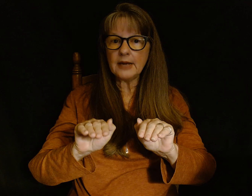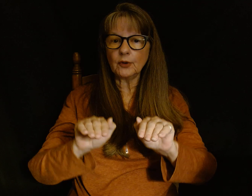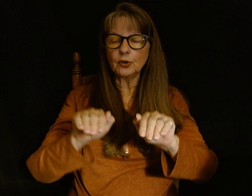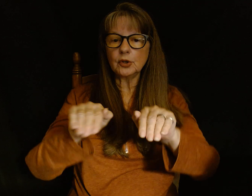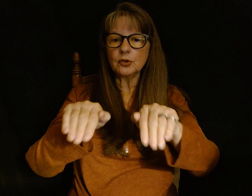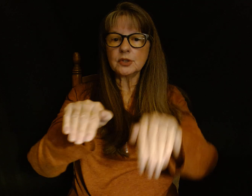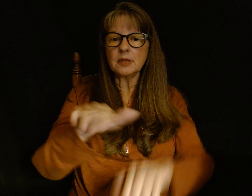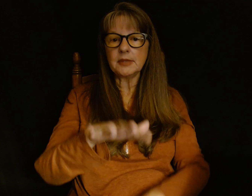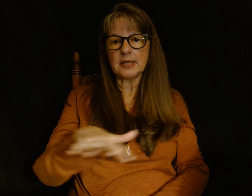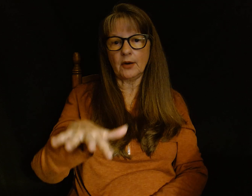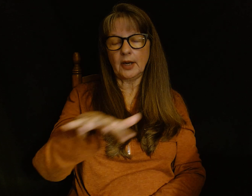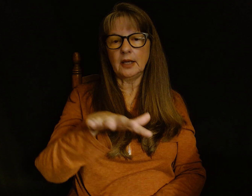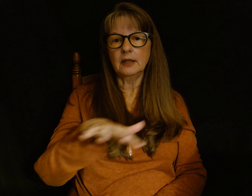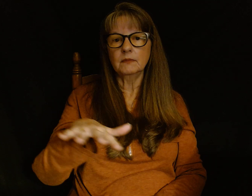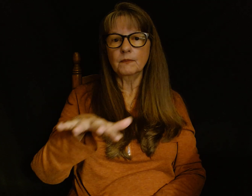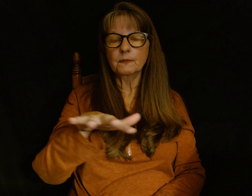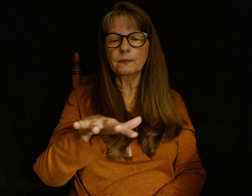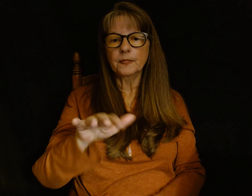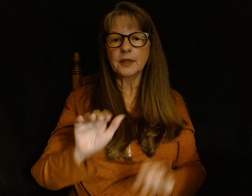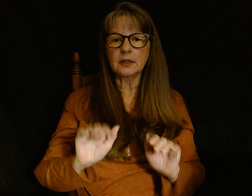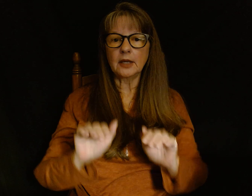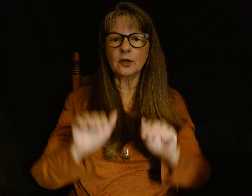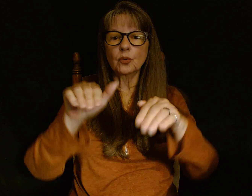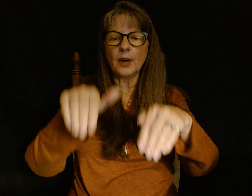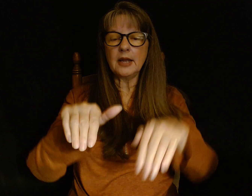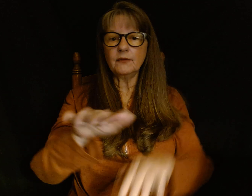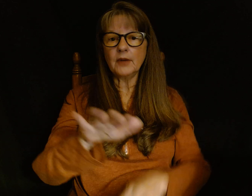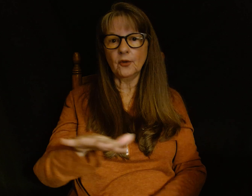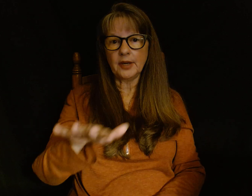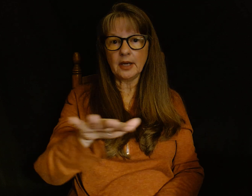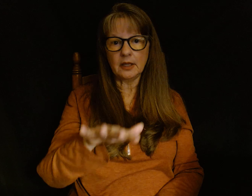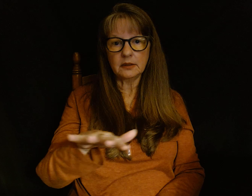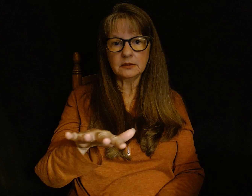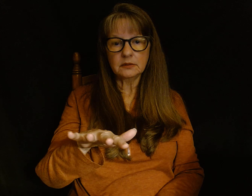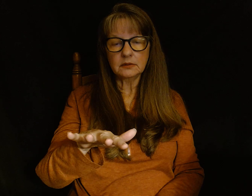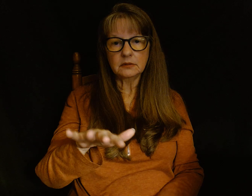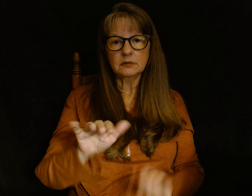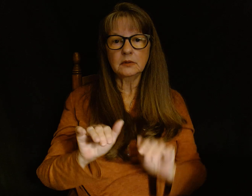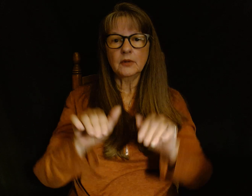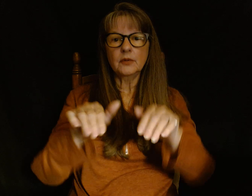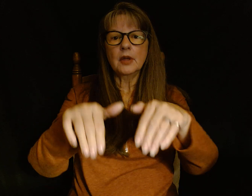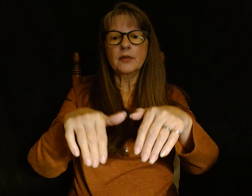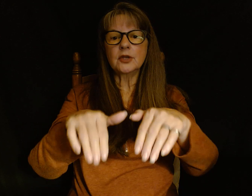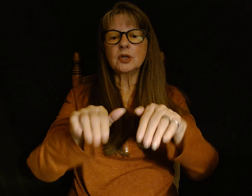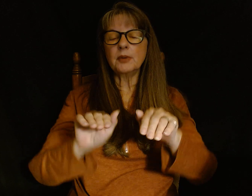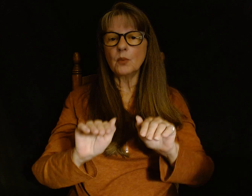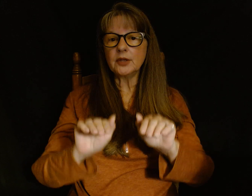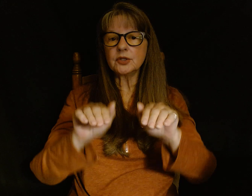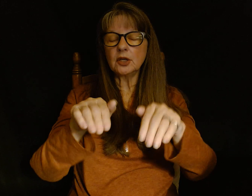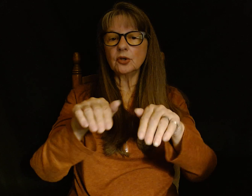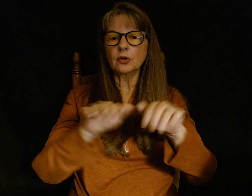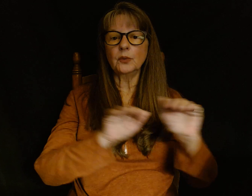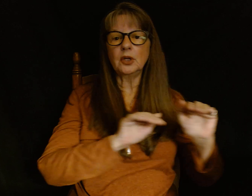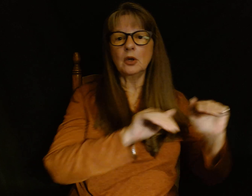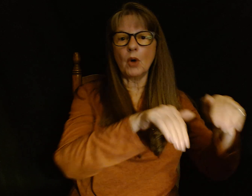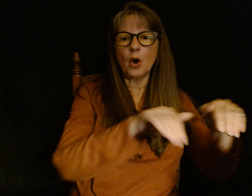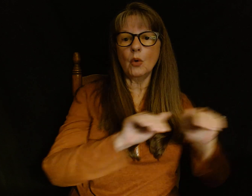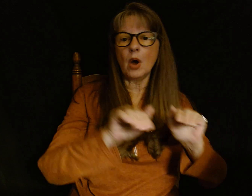you could do cemetery, like grave area. this could be one singular. We could go, oh, all